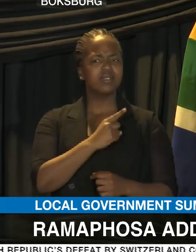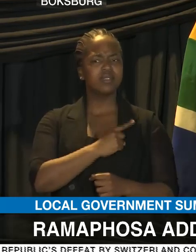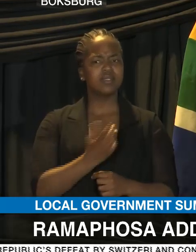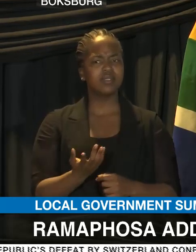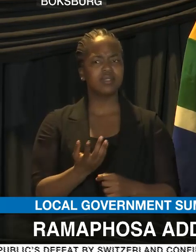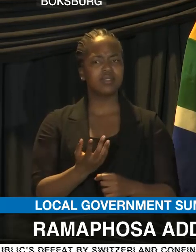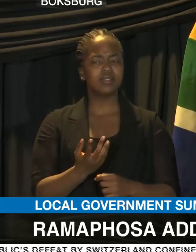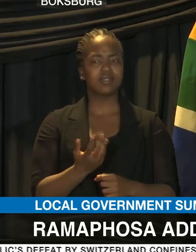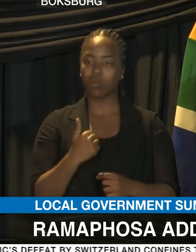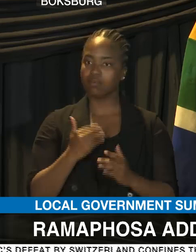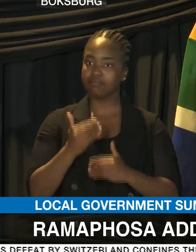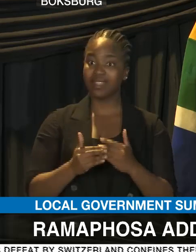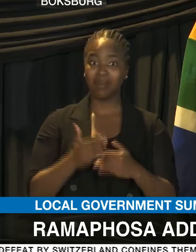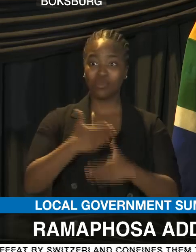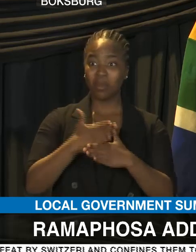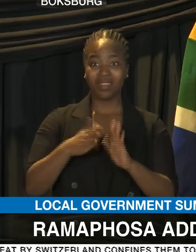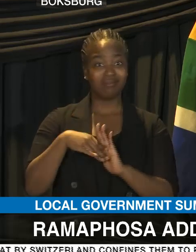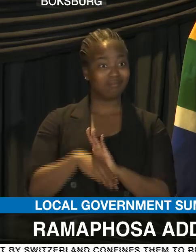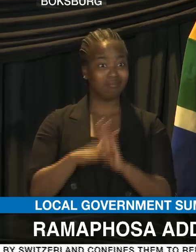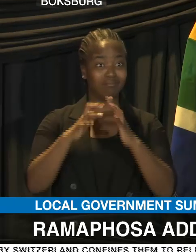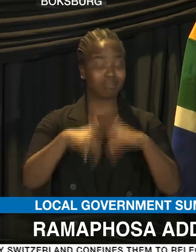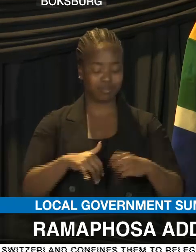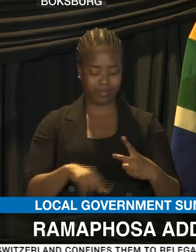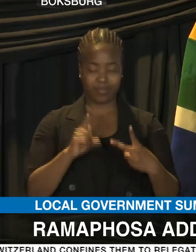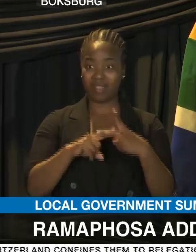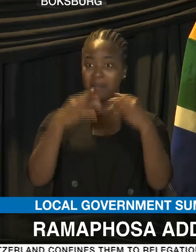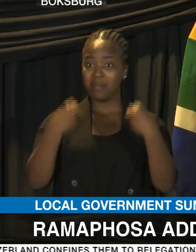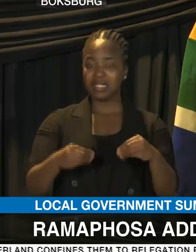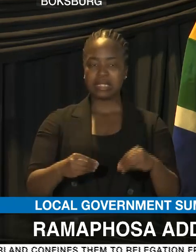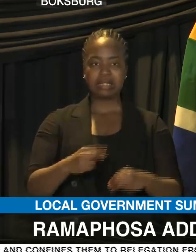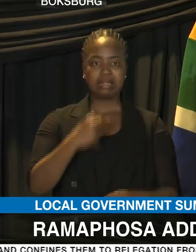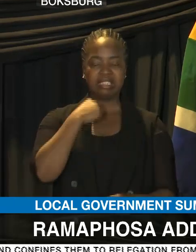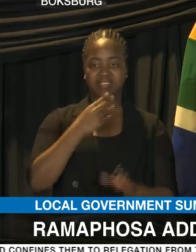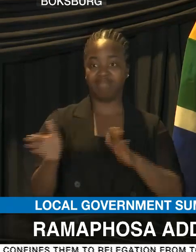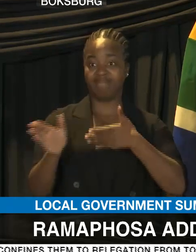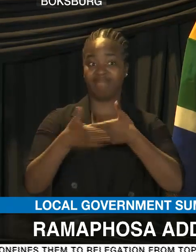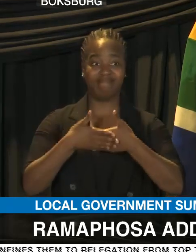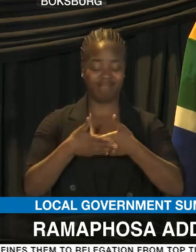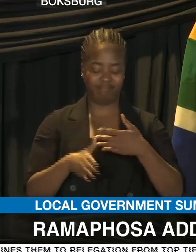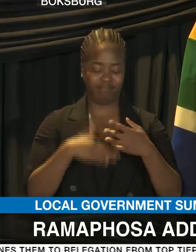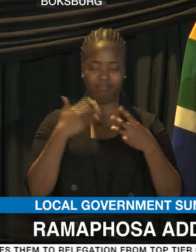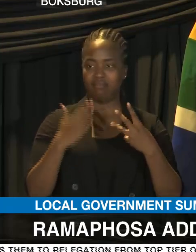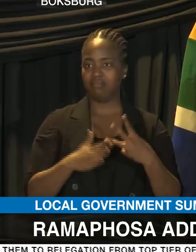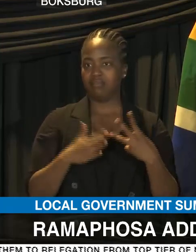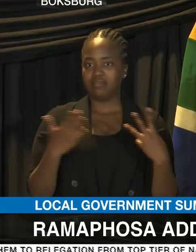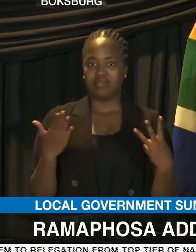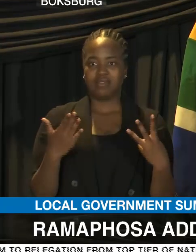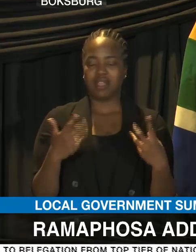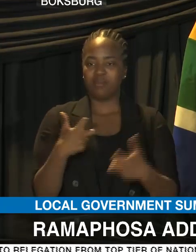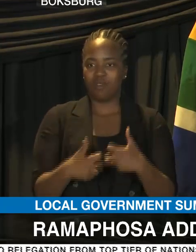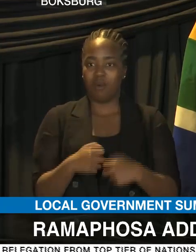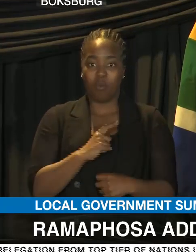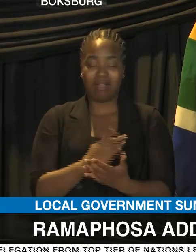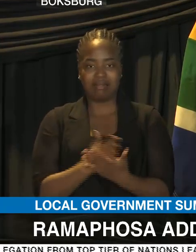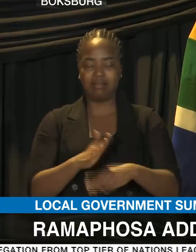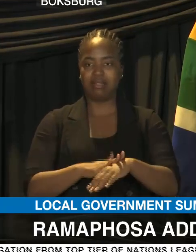the process, jobs are lost, businesses are forced to close, businesses that may be cooperating with